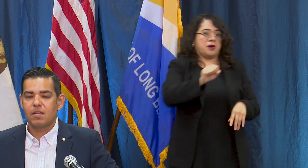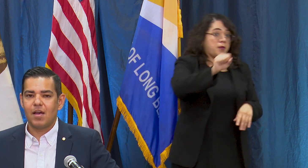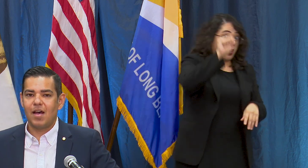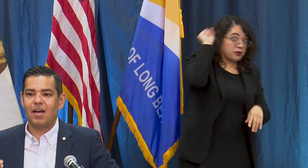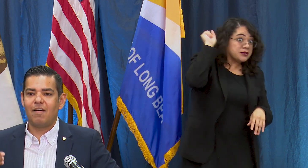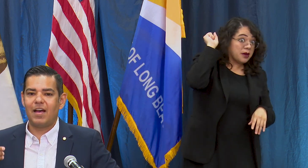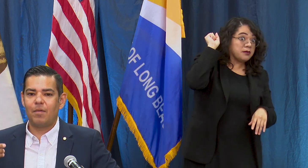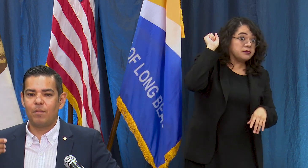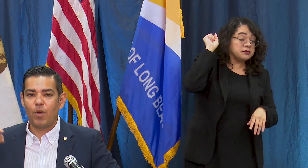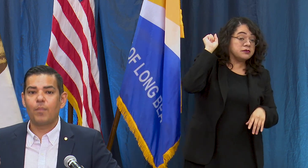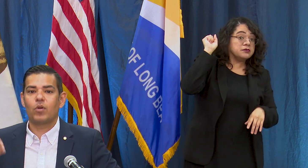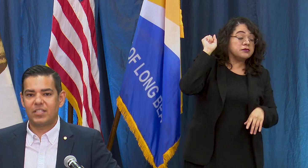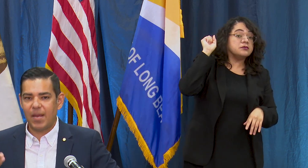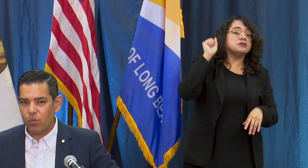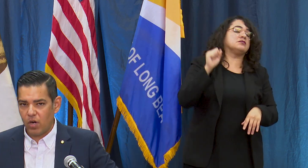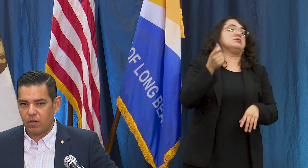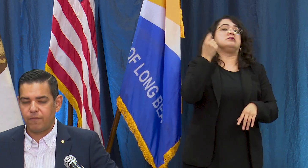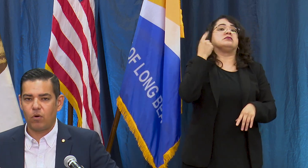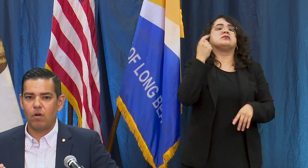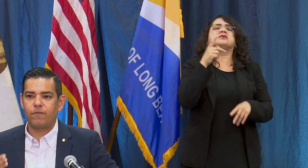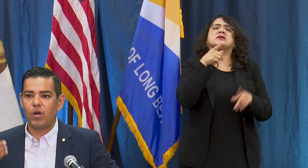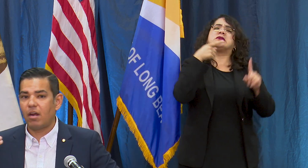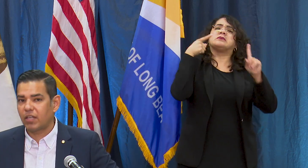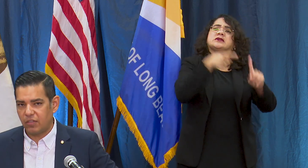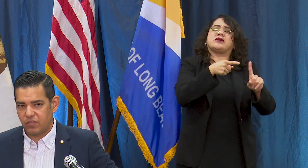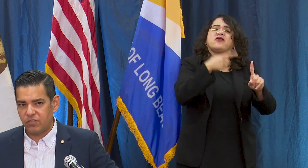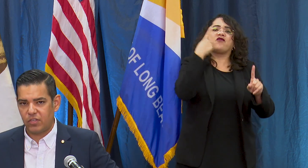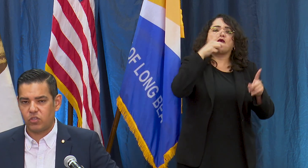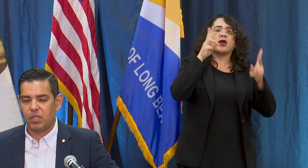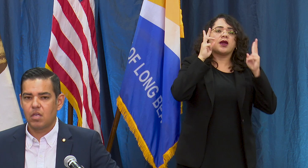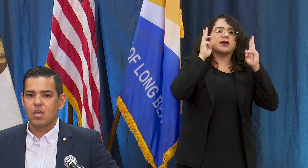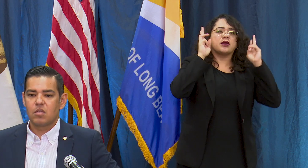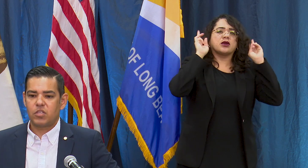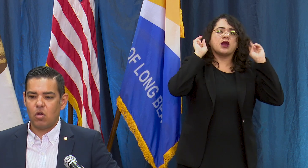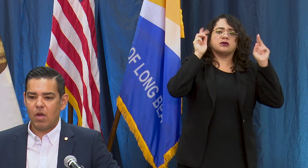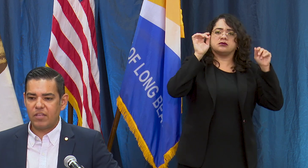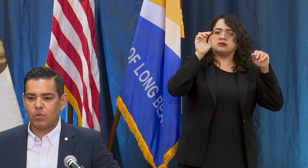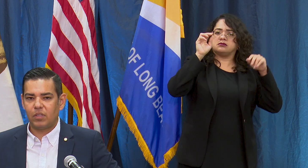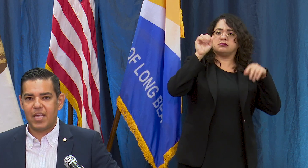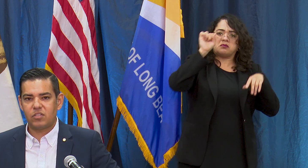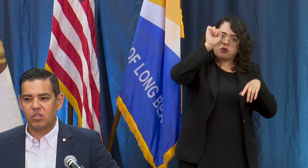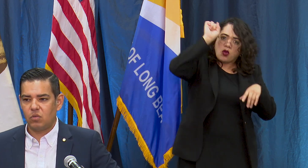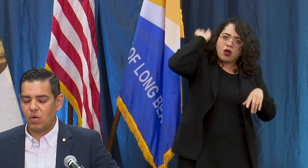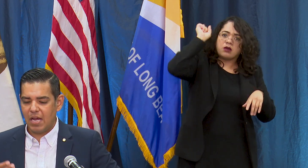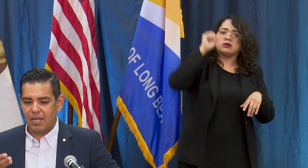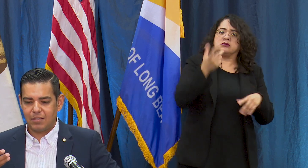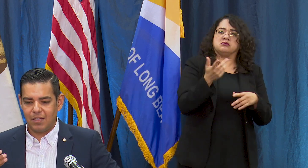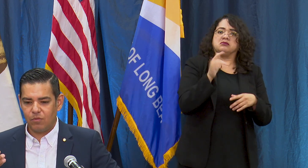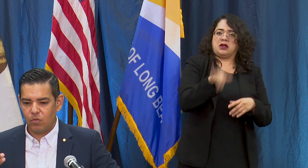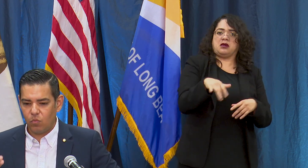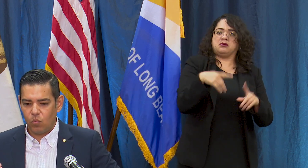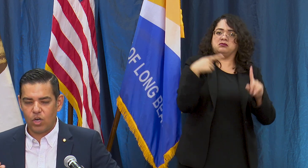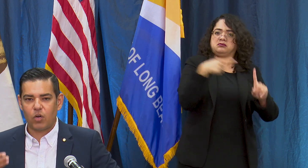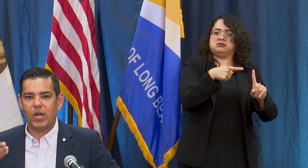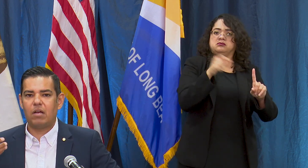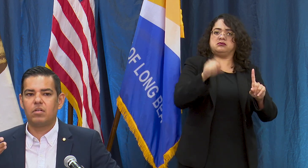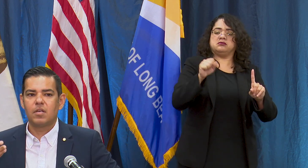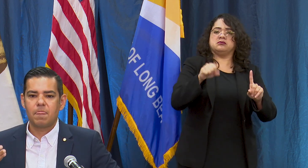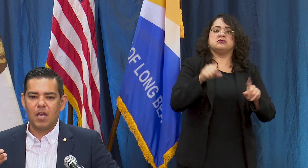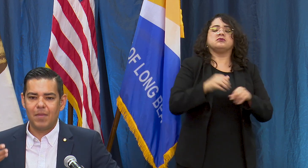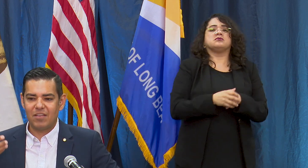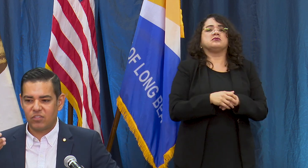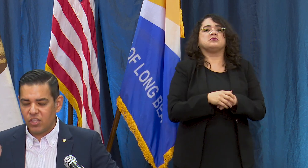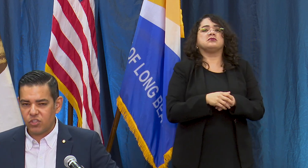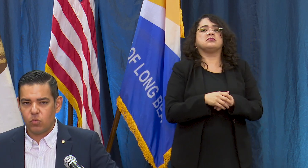for barbery type work, for haircuts, essentially. So as it relates to work